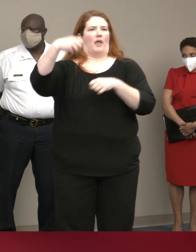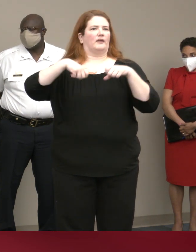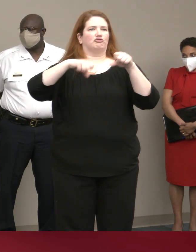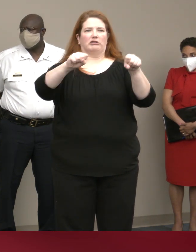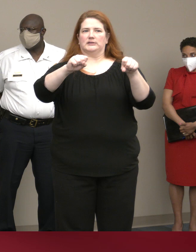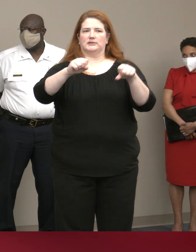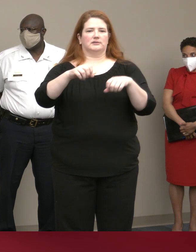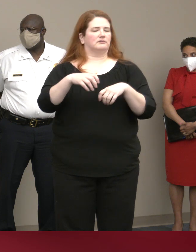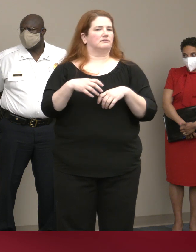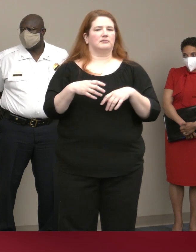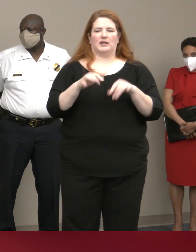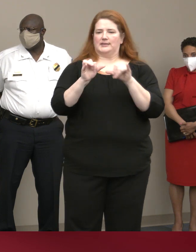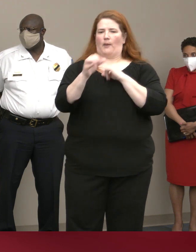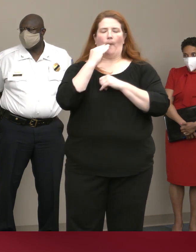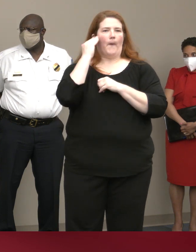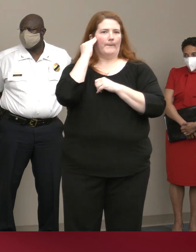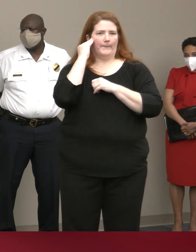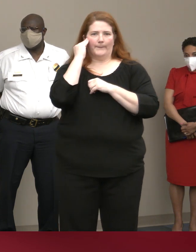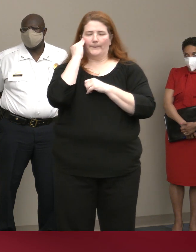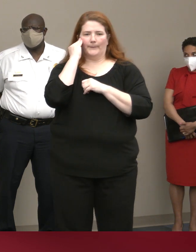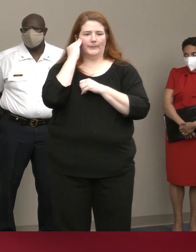to be at home.